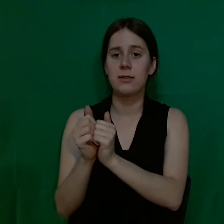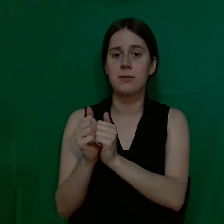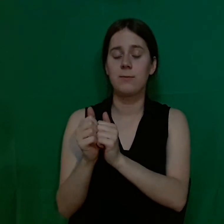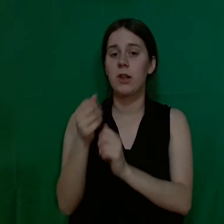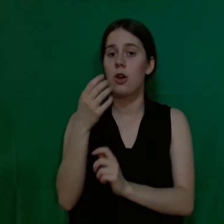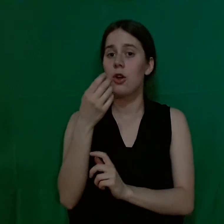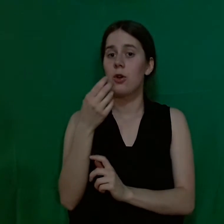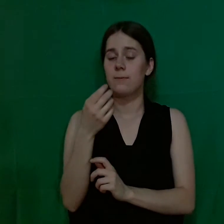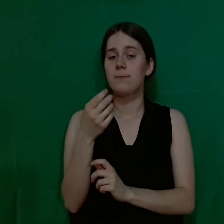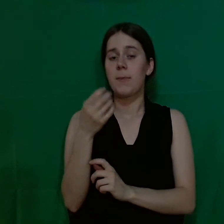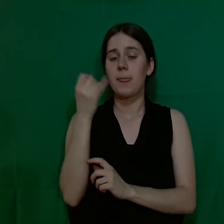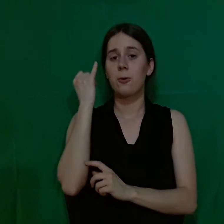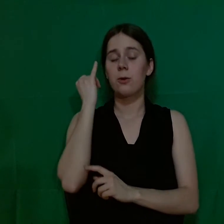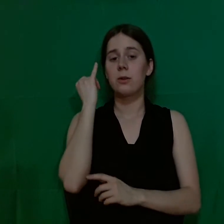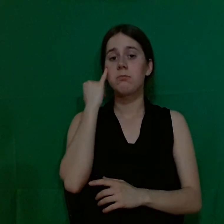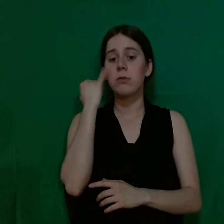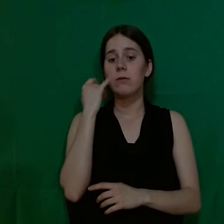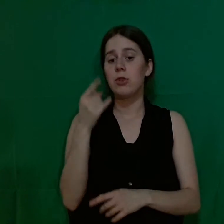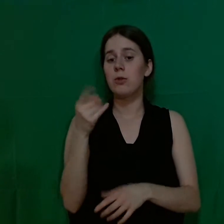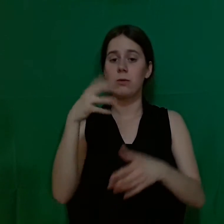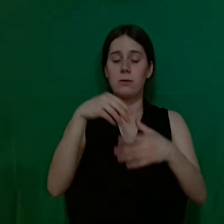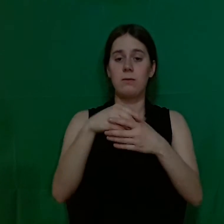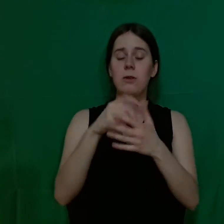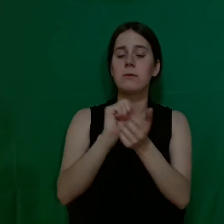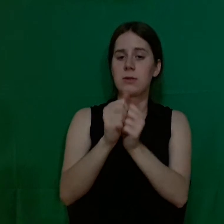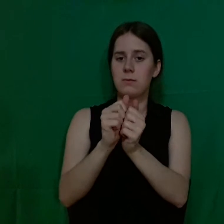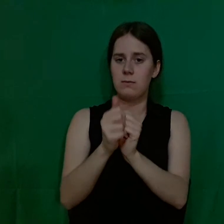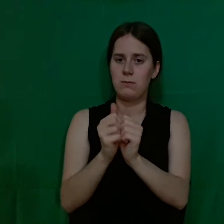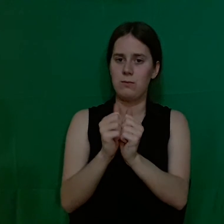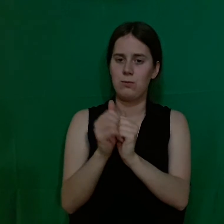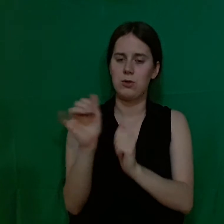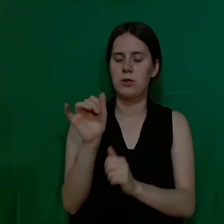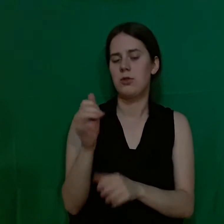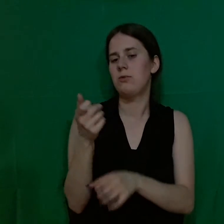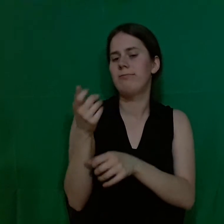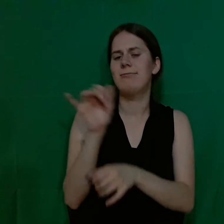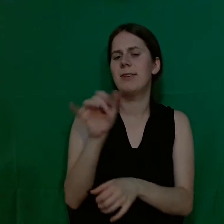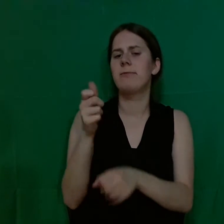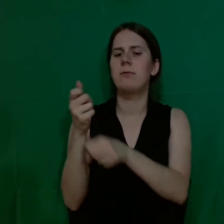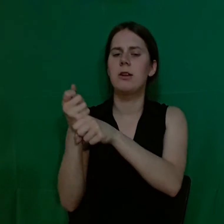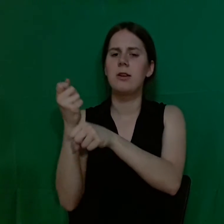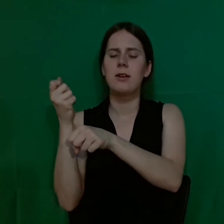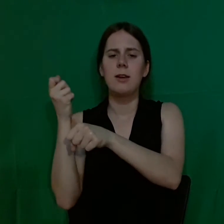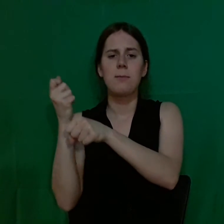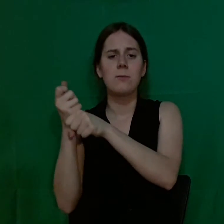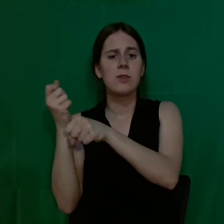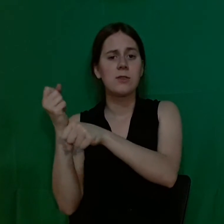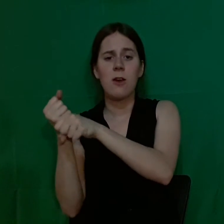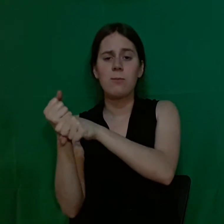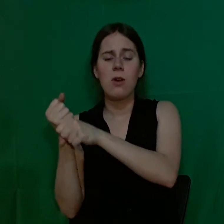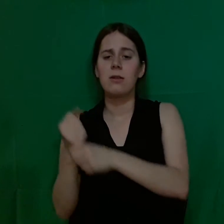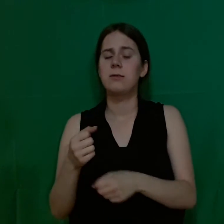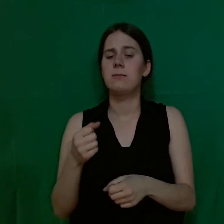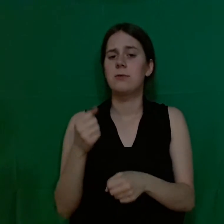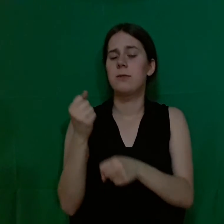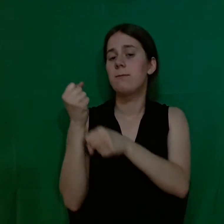high school, or you were on the football team for 4 years in high school. And then of course you can include things like if you were captain of those teams, and it shows